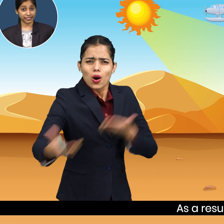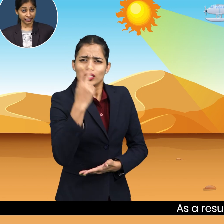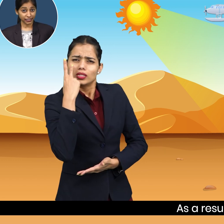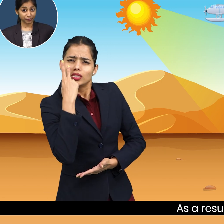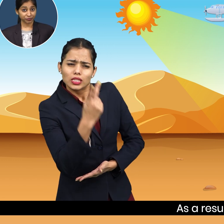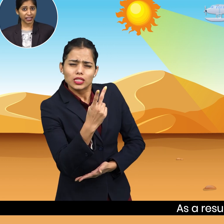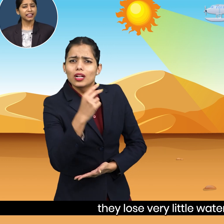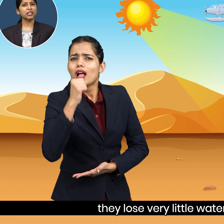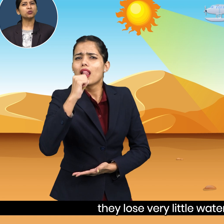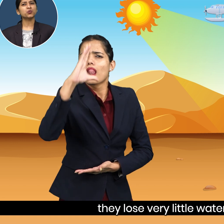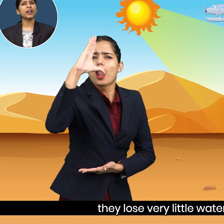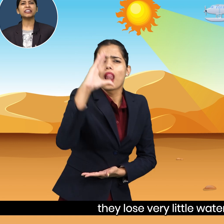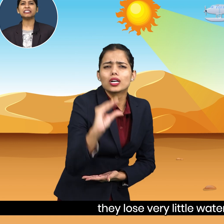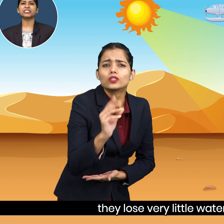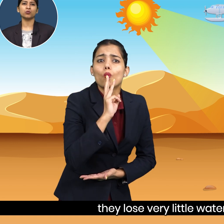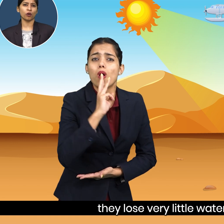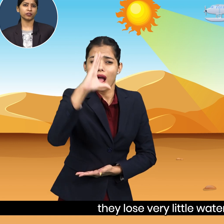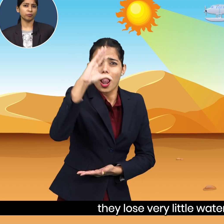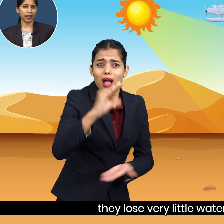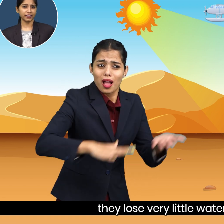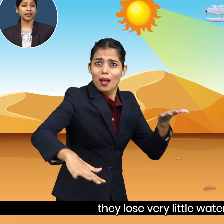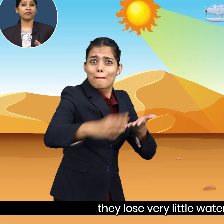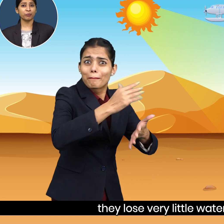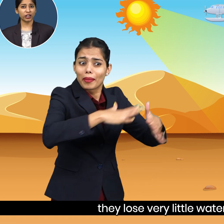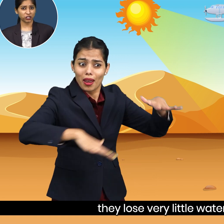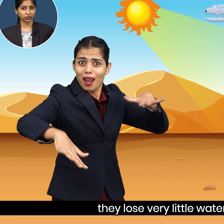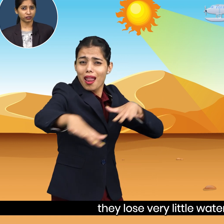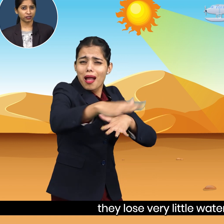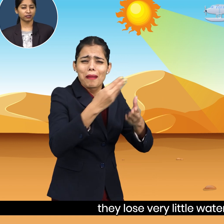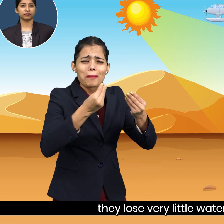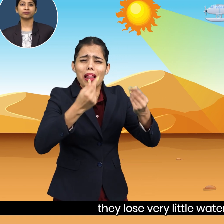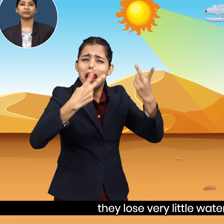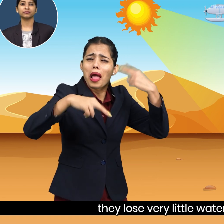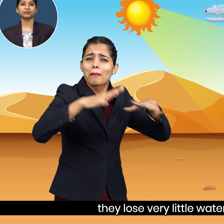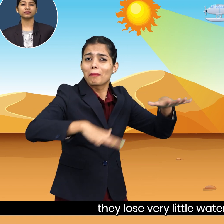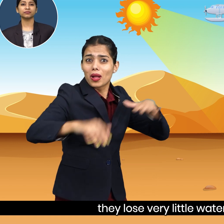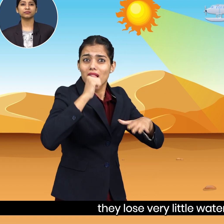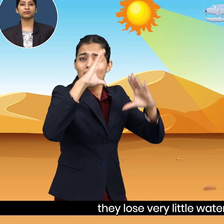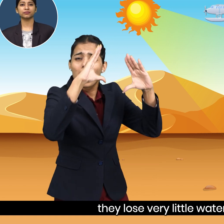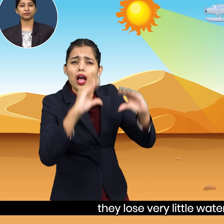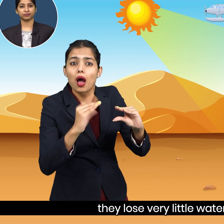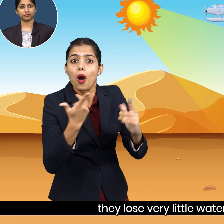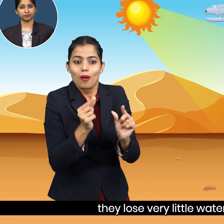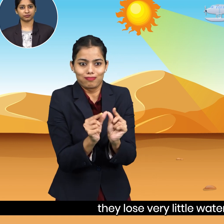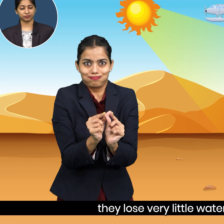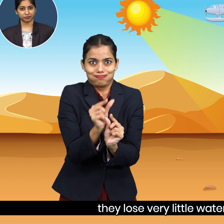As a result, they lose very little water by evaporation.